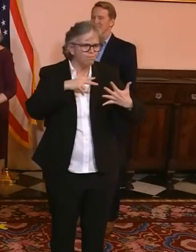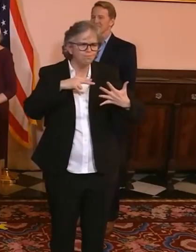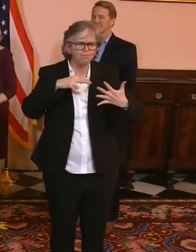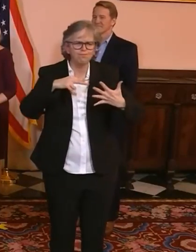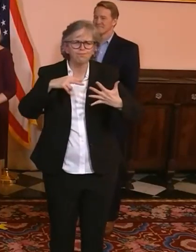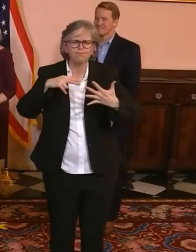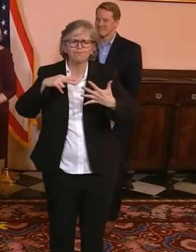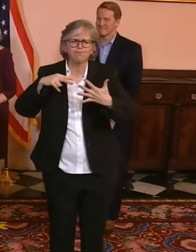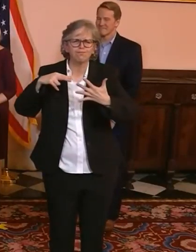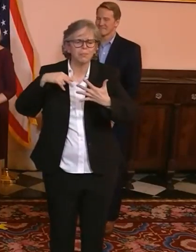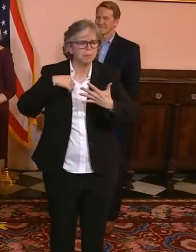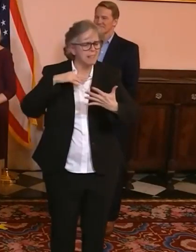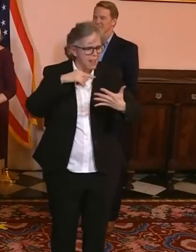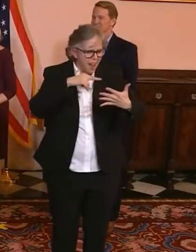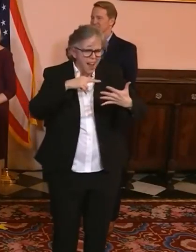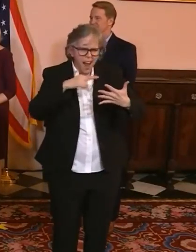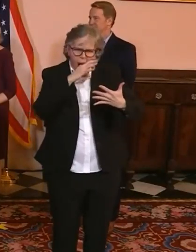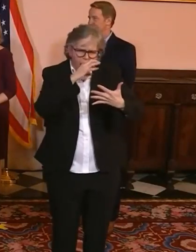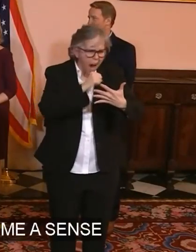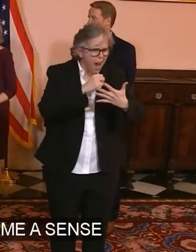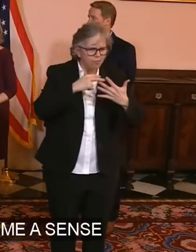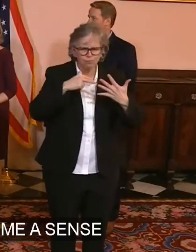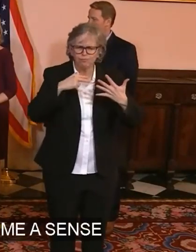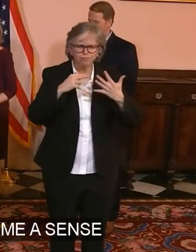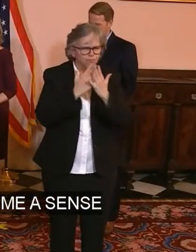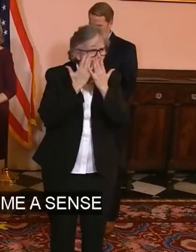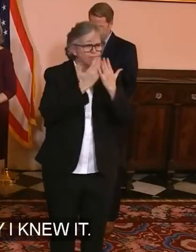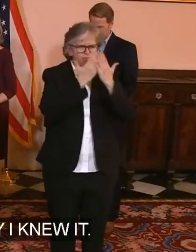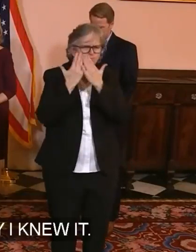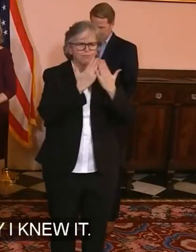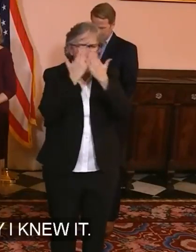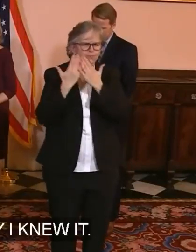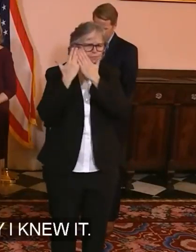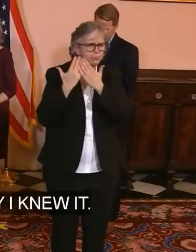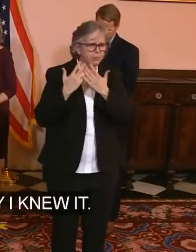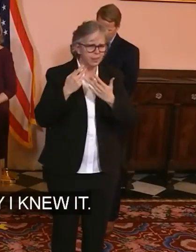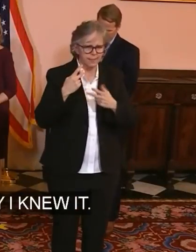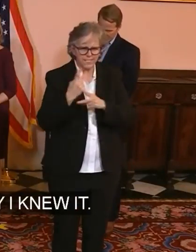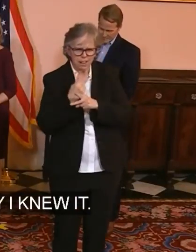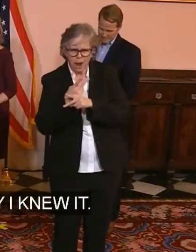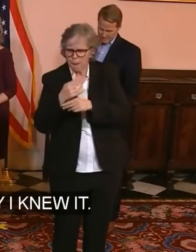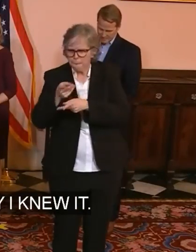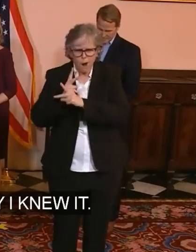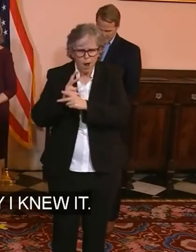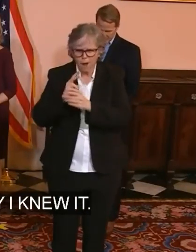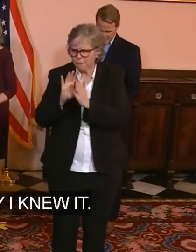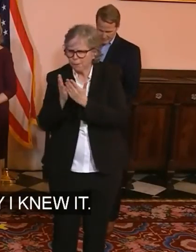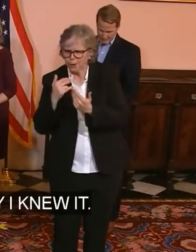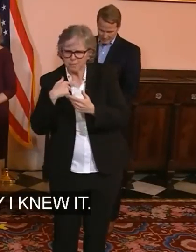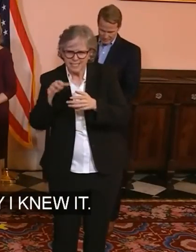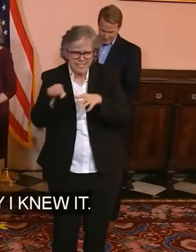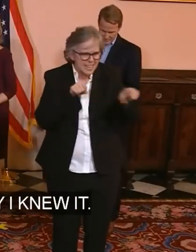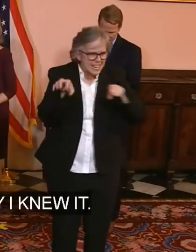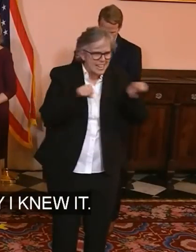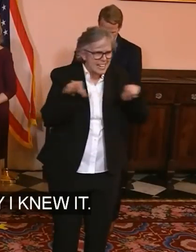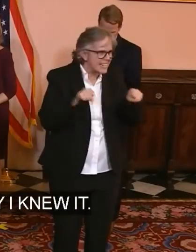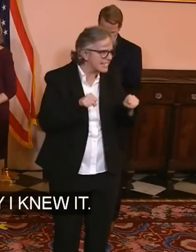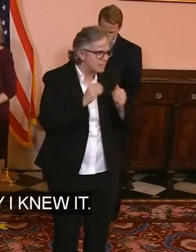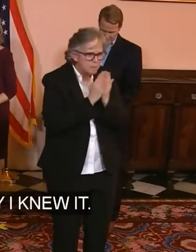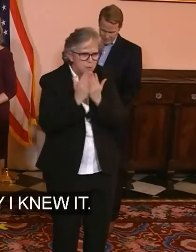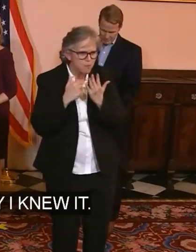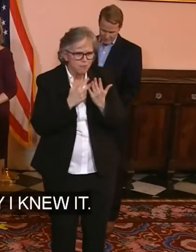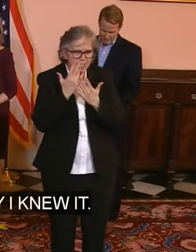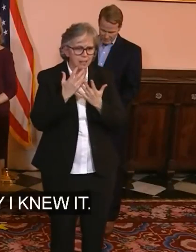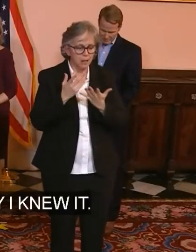books are important, whether in our little free pantries in our neighborhoods or how we do that. You just wipe them off. I think they're going to help a lot of